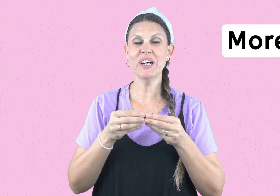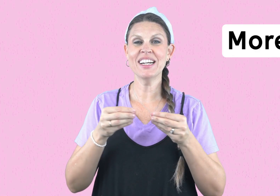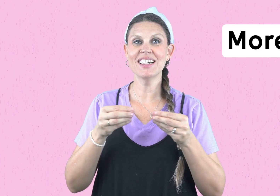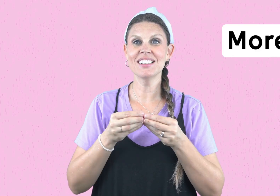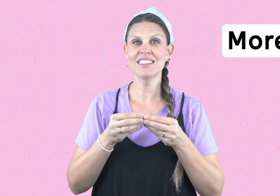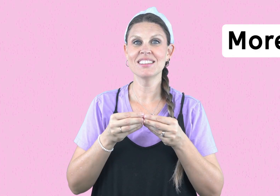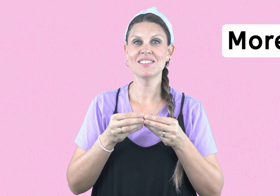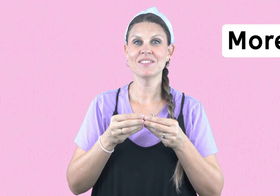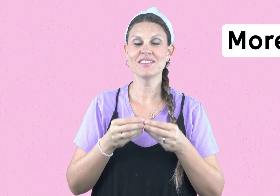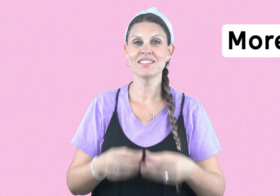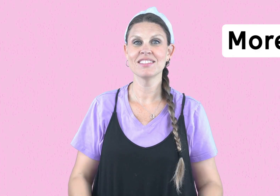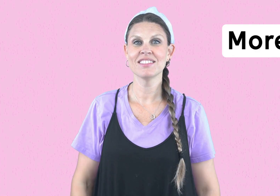more.